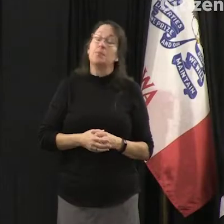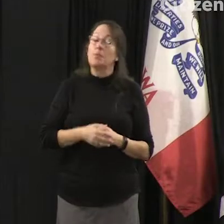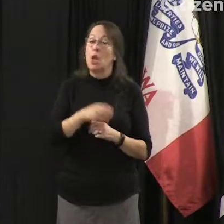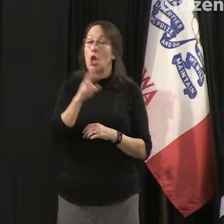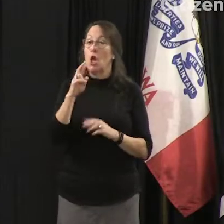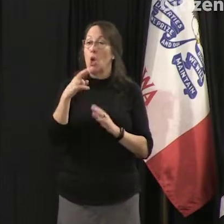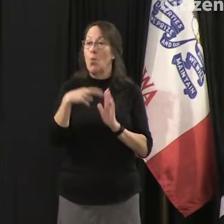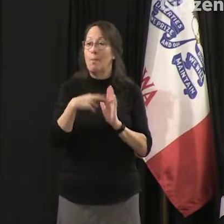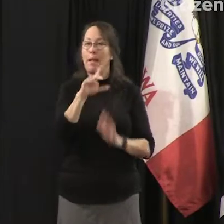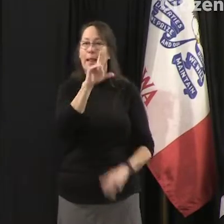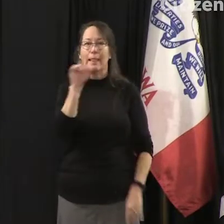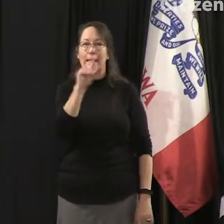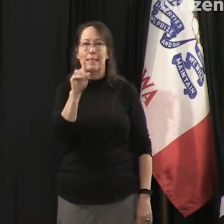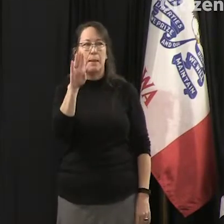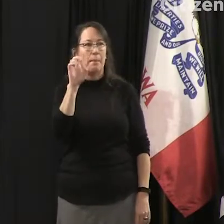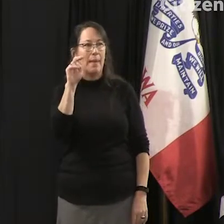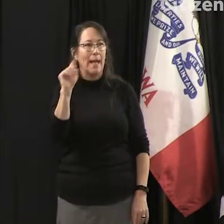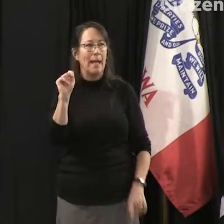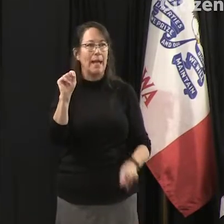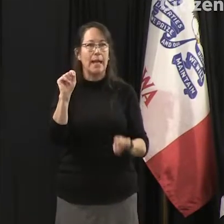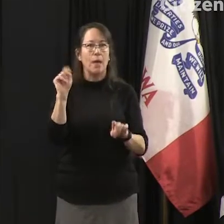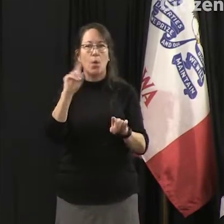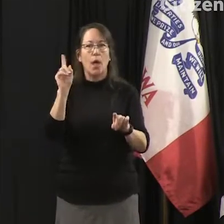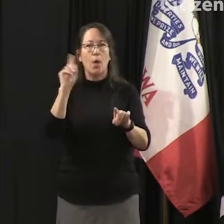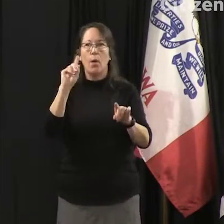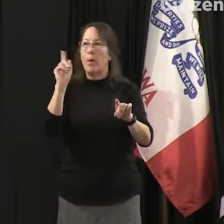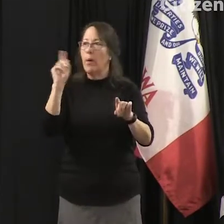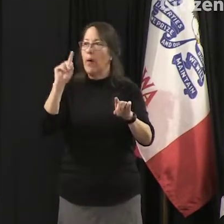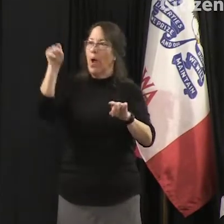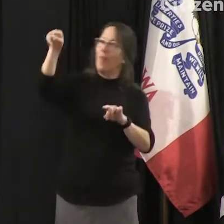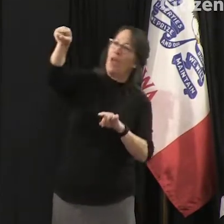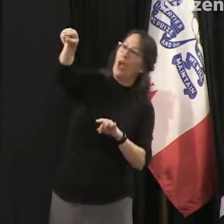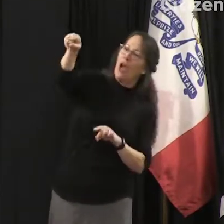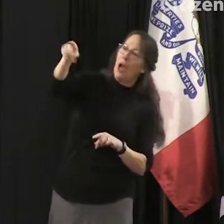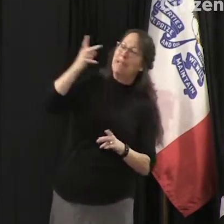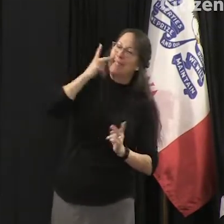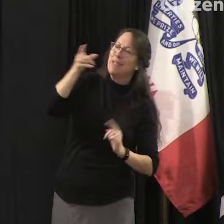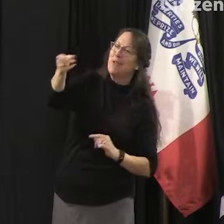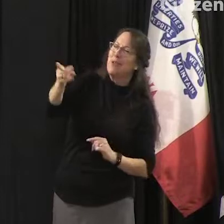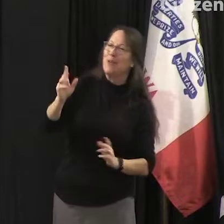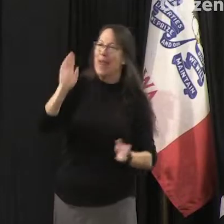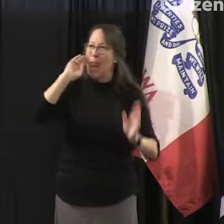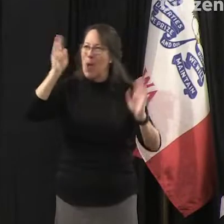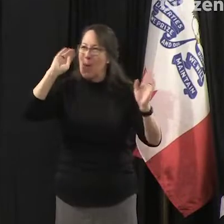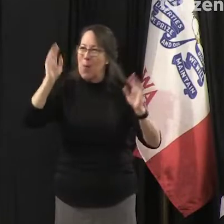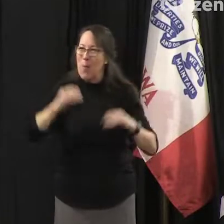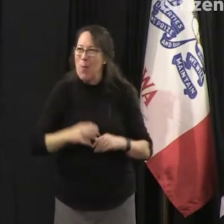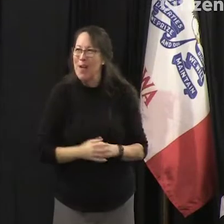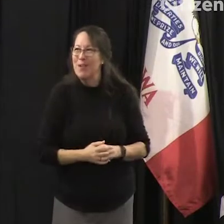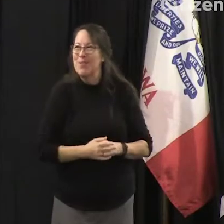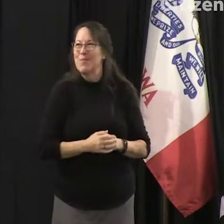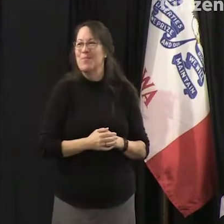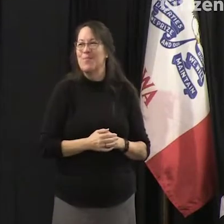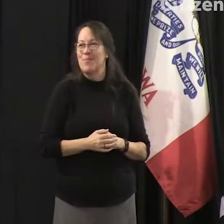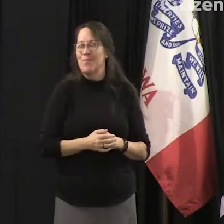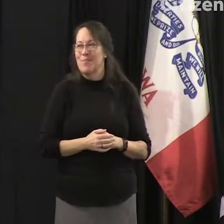And Representative Liz Bennett. Yeah. Where? Right back there.